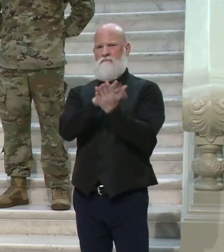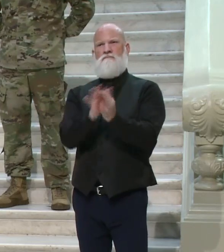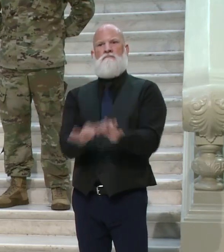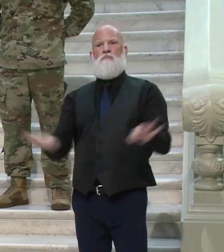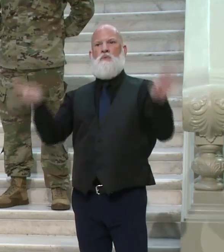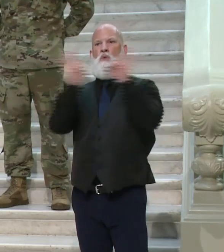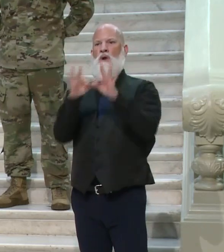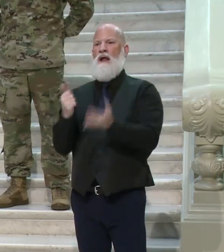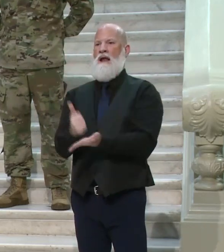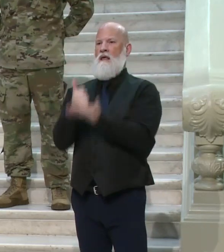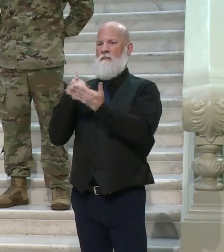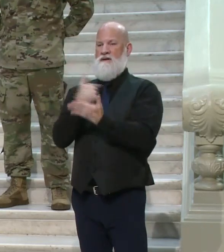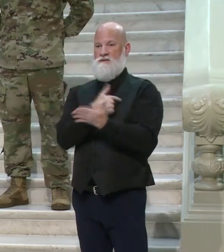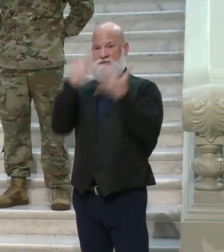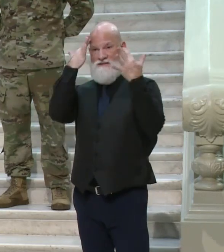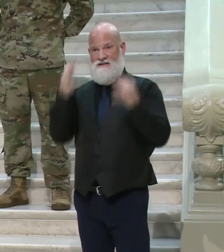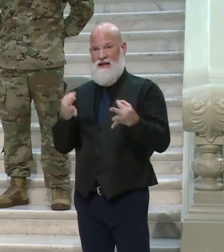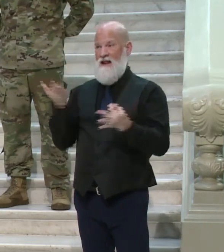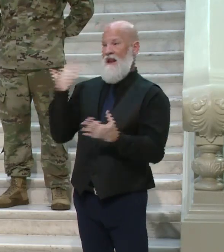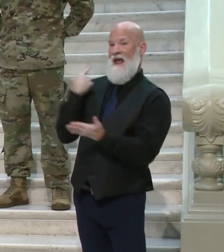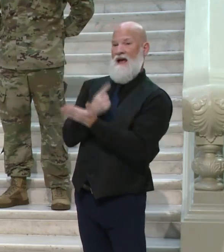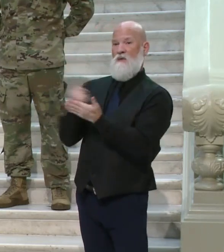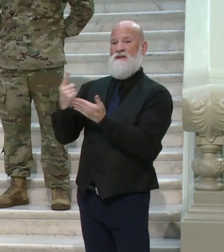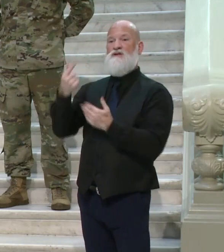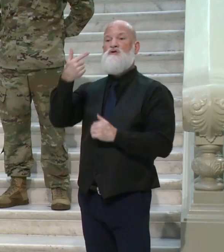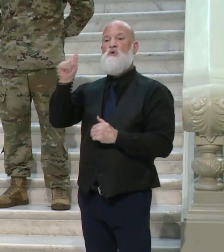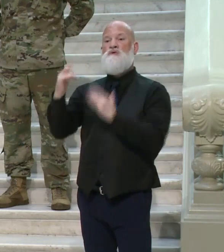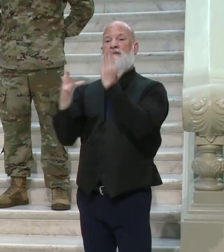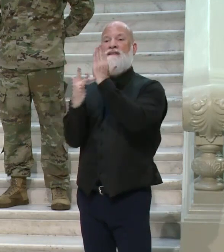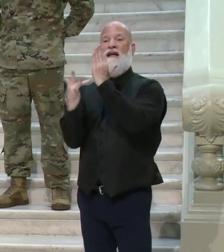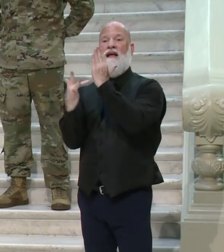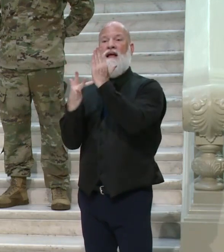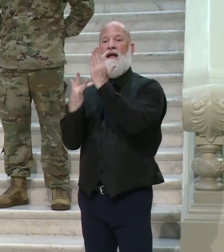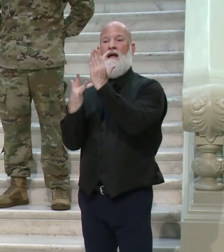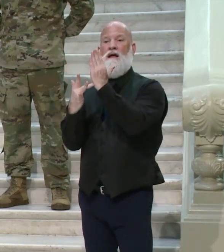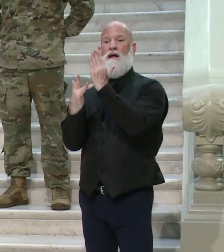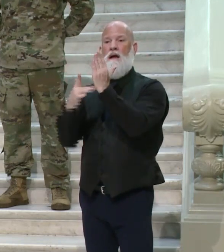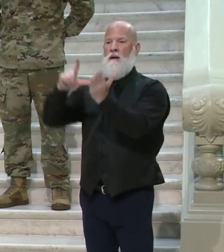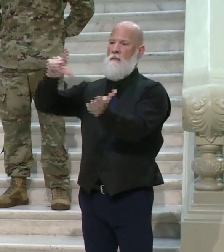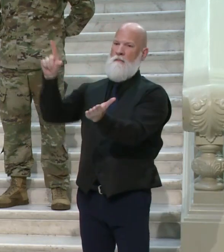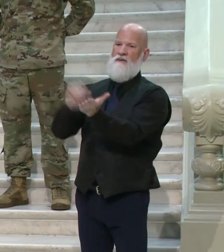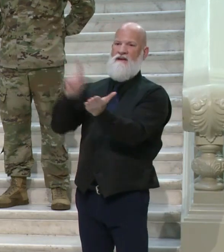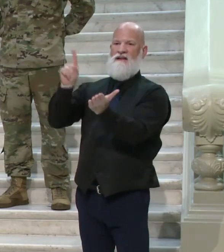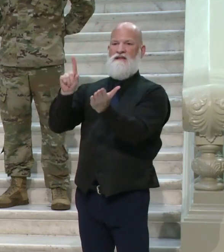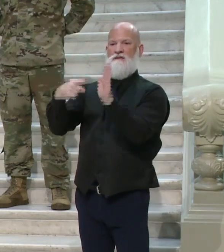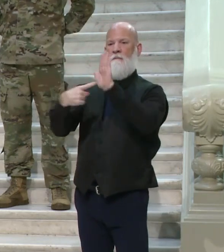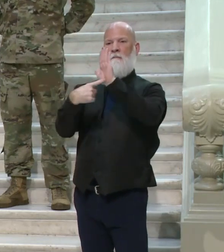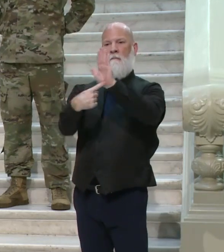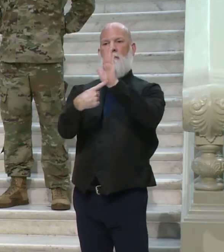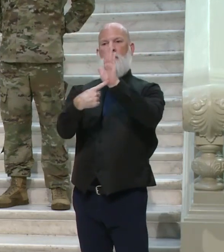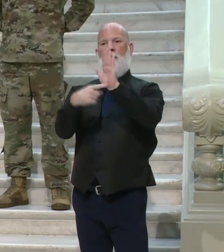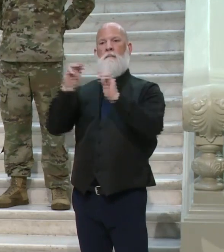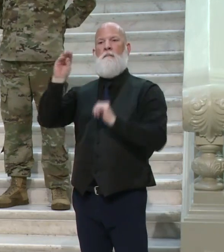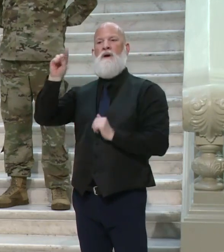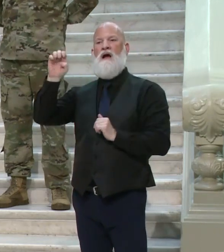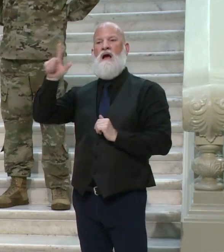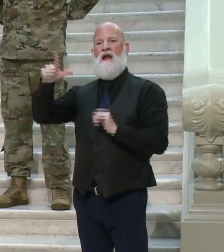Late last week, Georgia Tech researchers released a model based on the data that they interpret from the state of Georgia that if Georgia reopens the